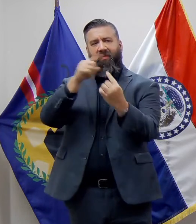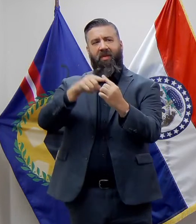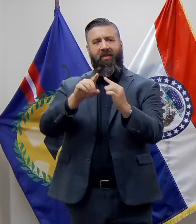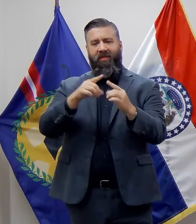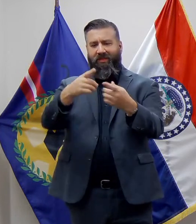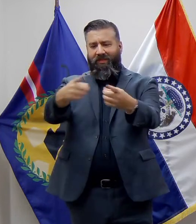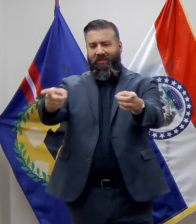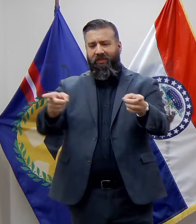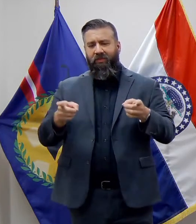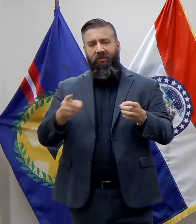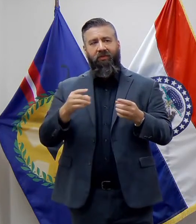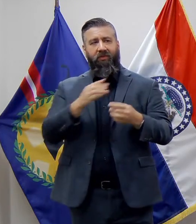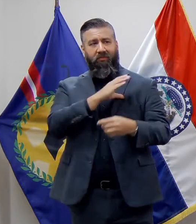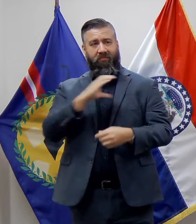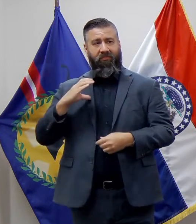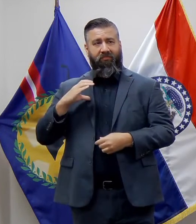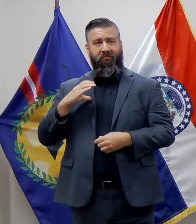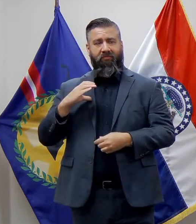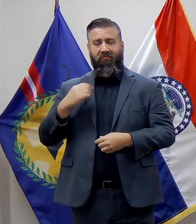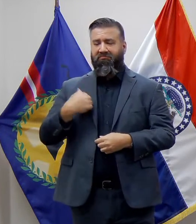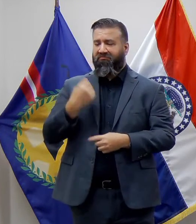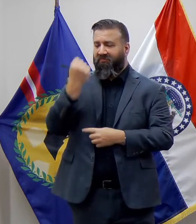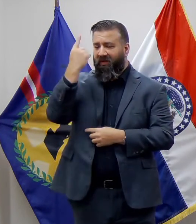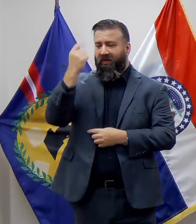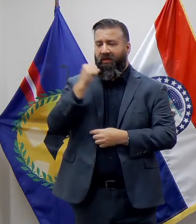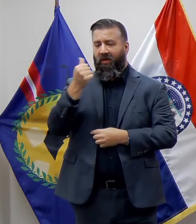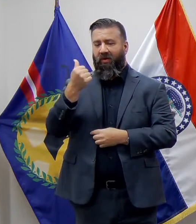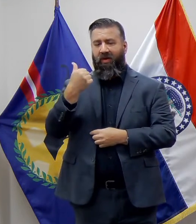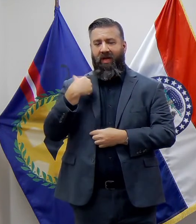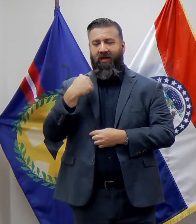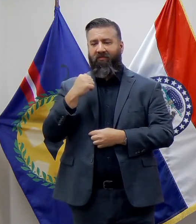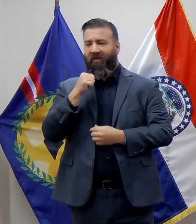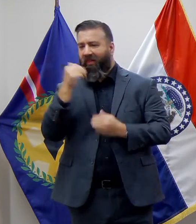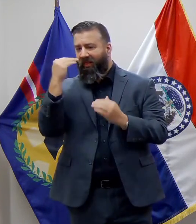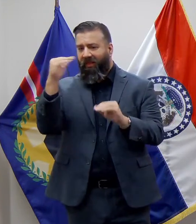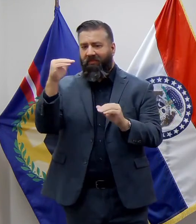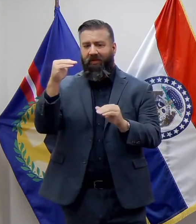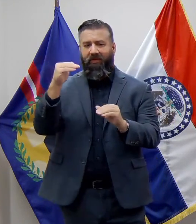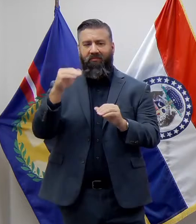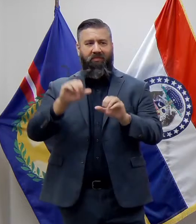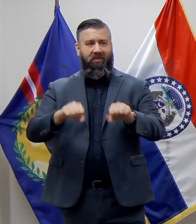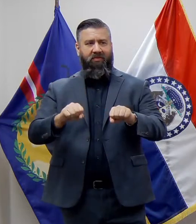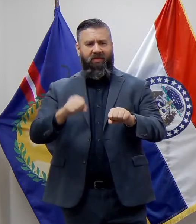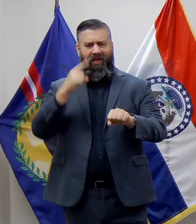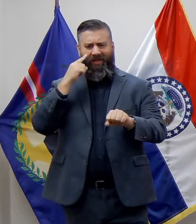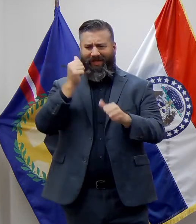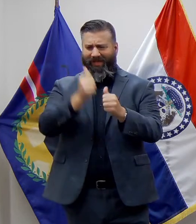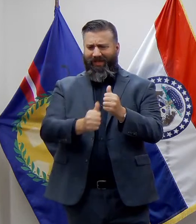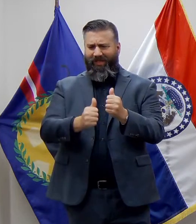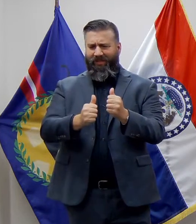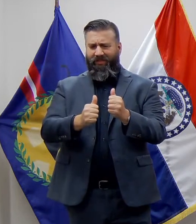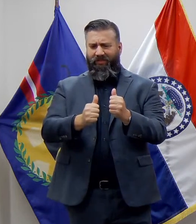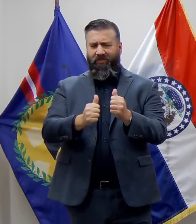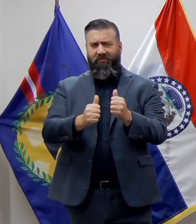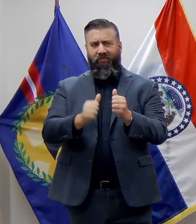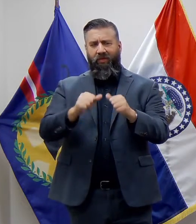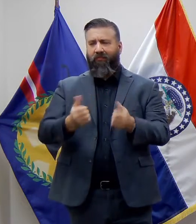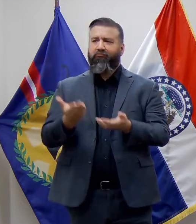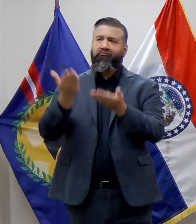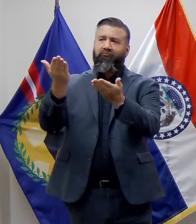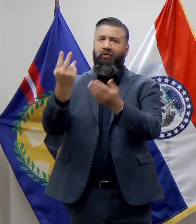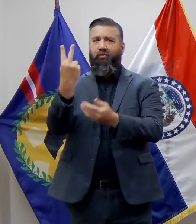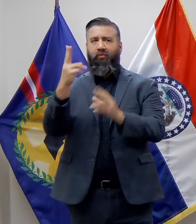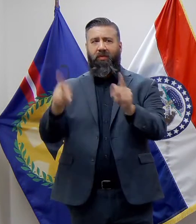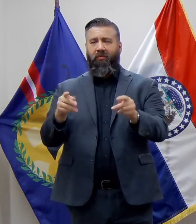And I understand that you don't have like unlimited latitude to appoint members. I think each party gives you 2 members or 2 nominees, and then you appoint someone